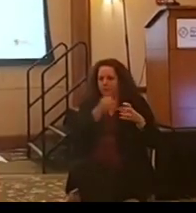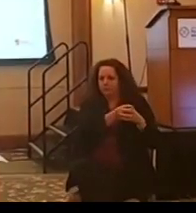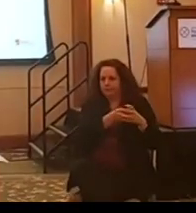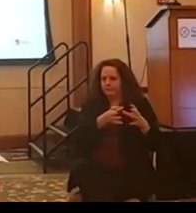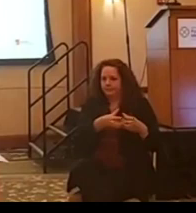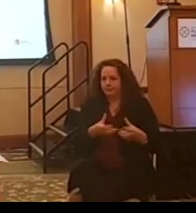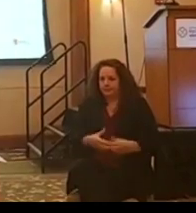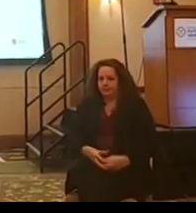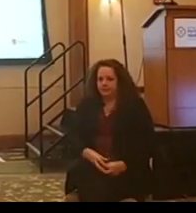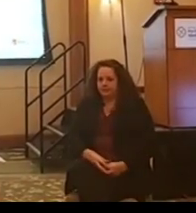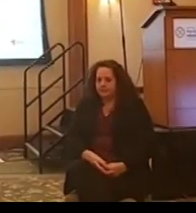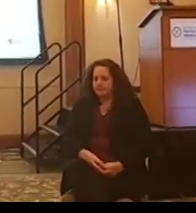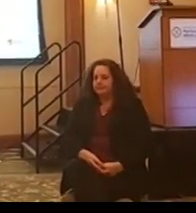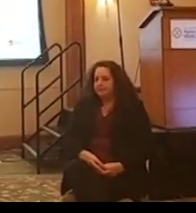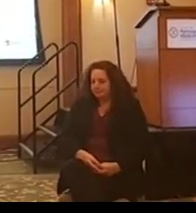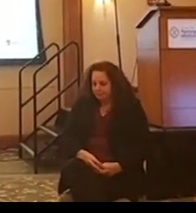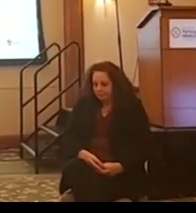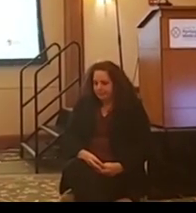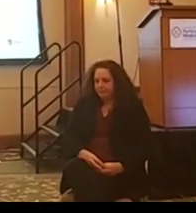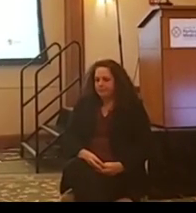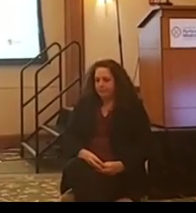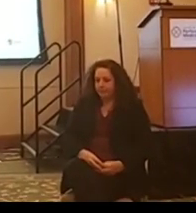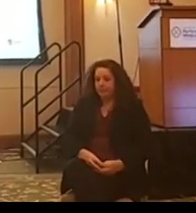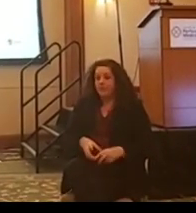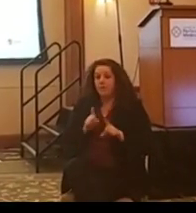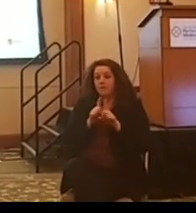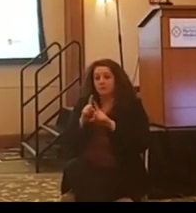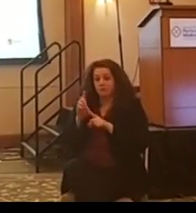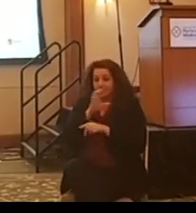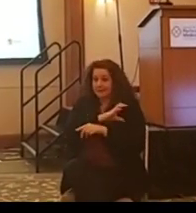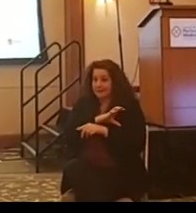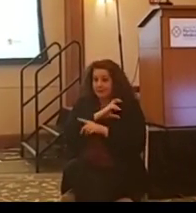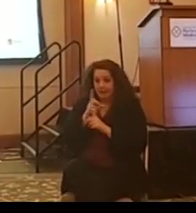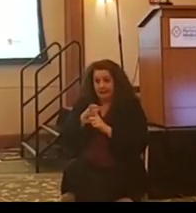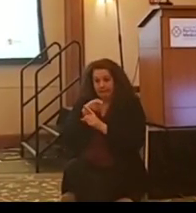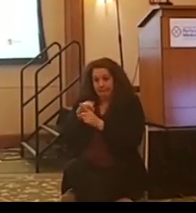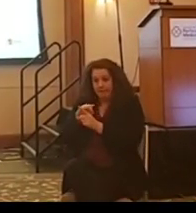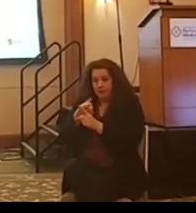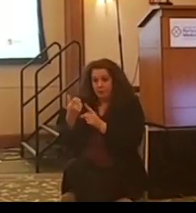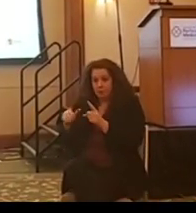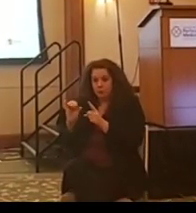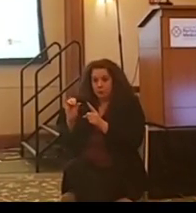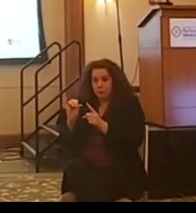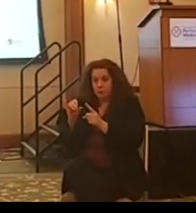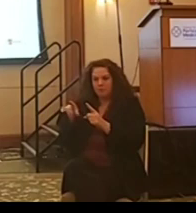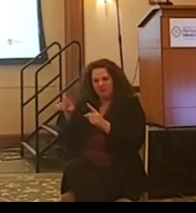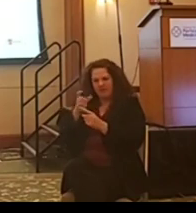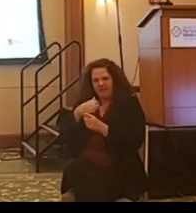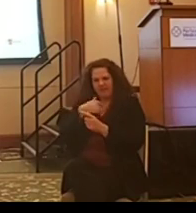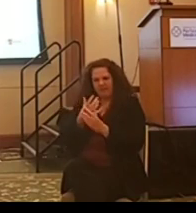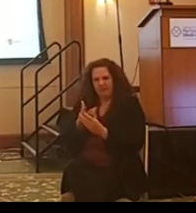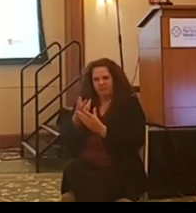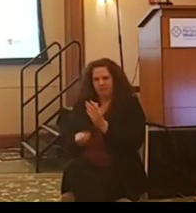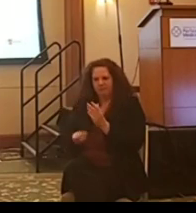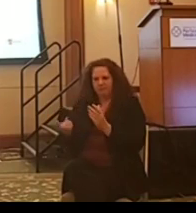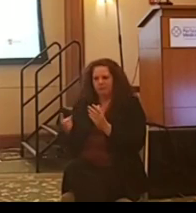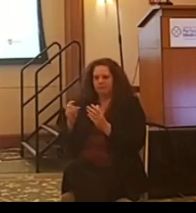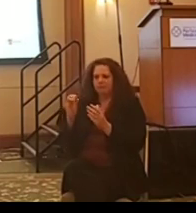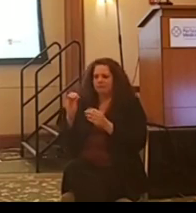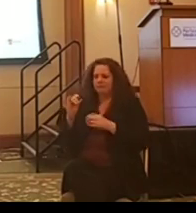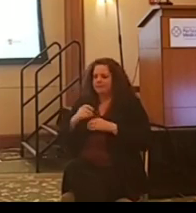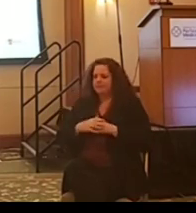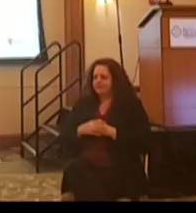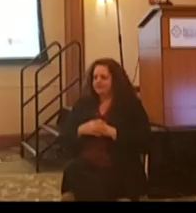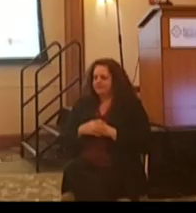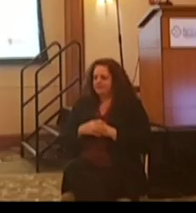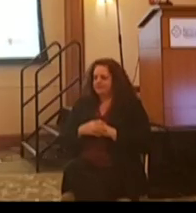And then clinicians also, this impacts clinicians as well, but they feel a loss. Clinicians